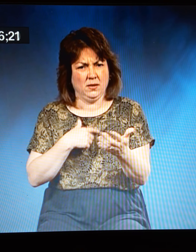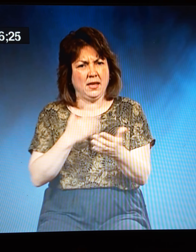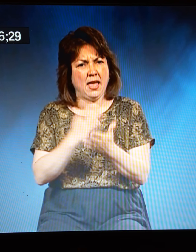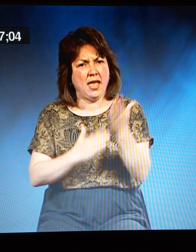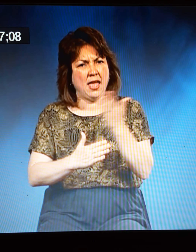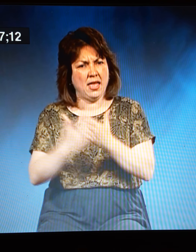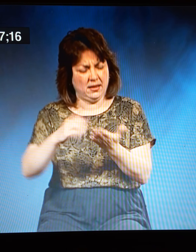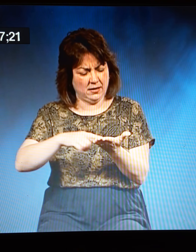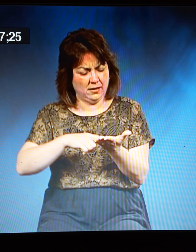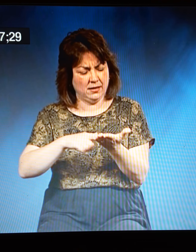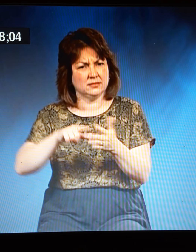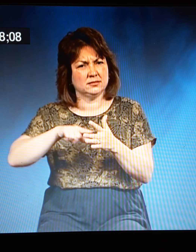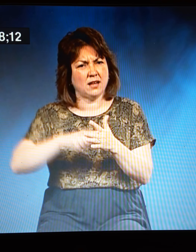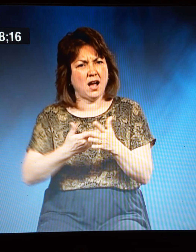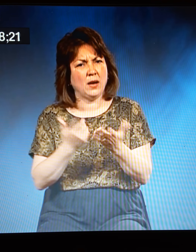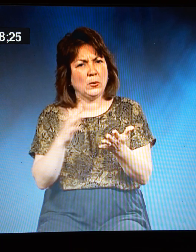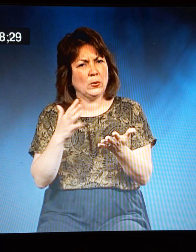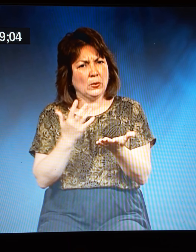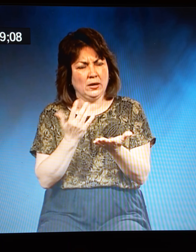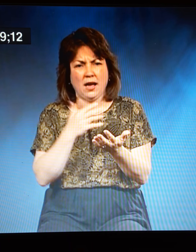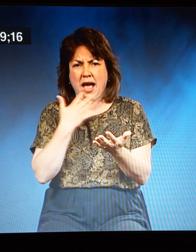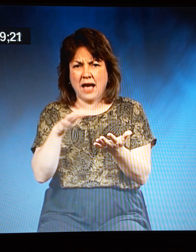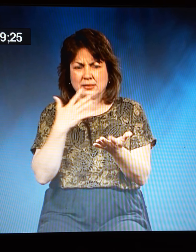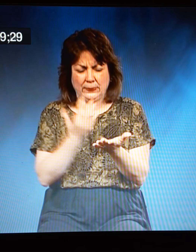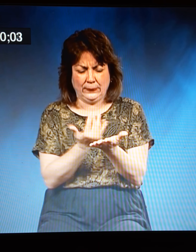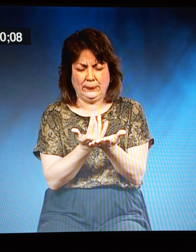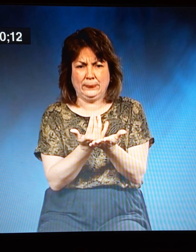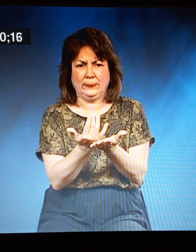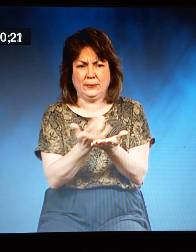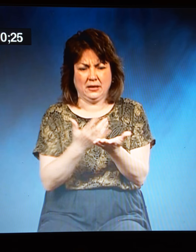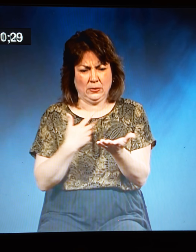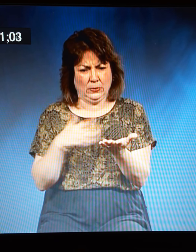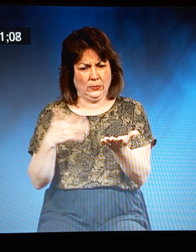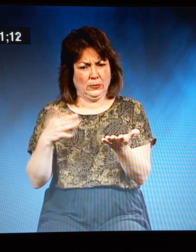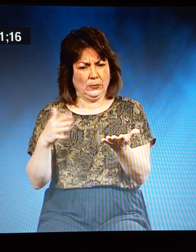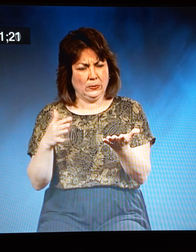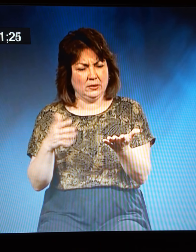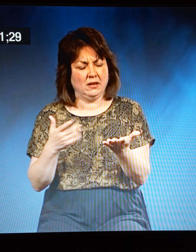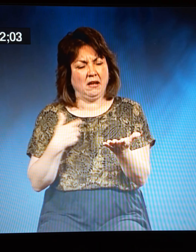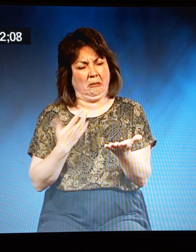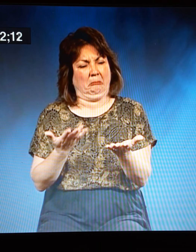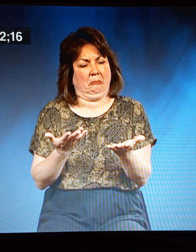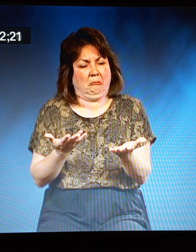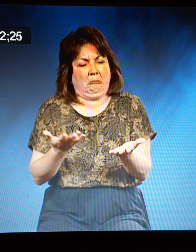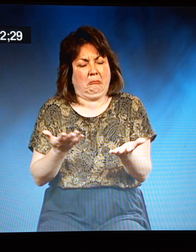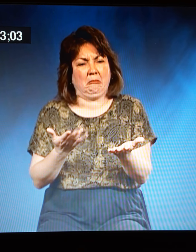And I started to feel some tingling on my hands, almost like a burning sensation.